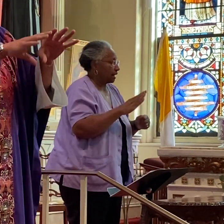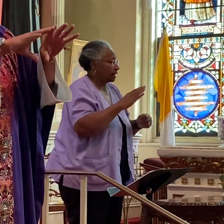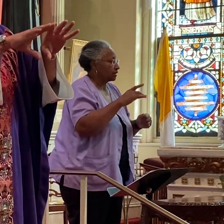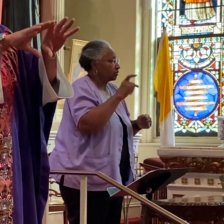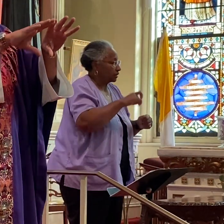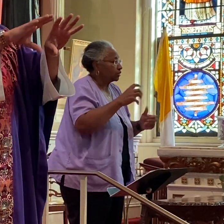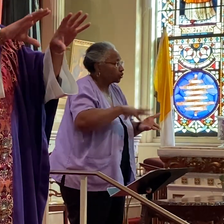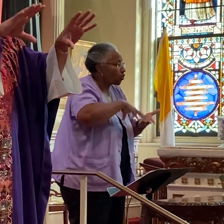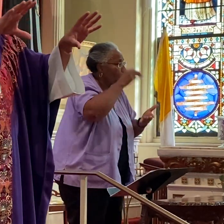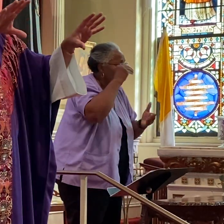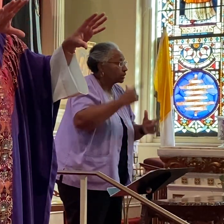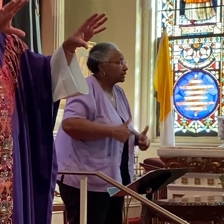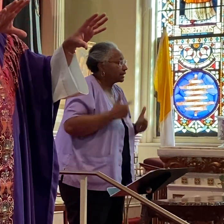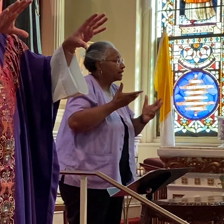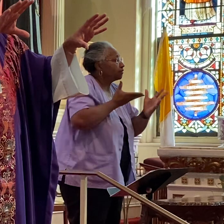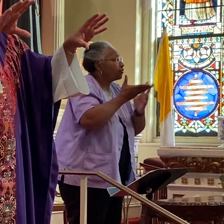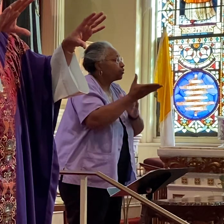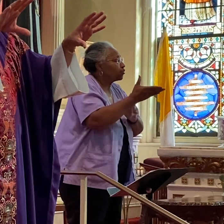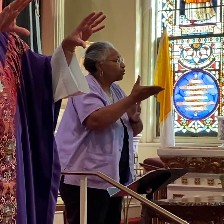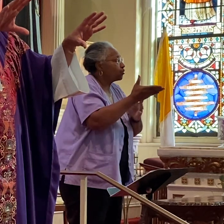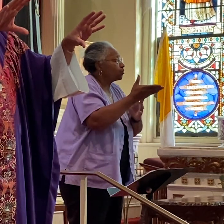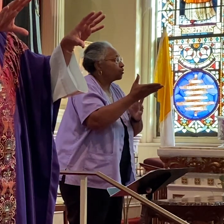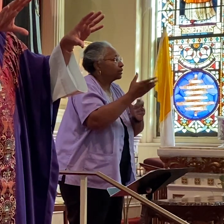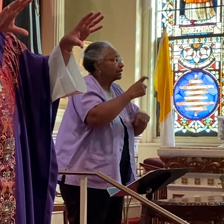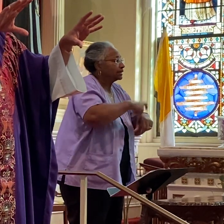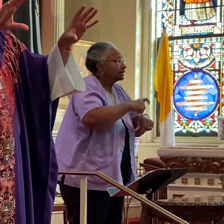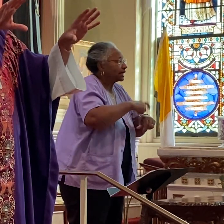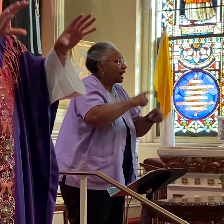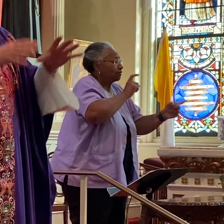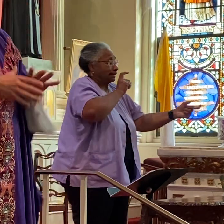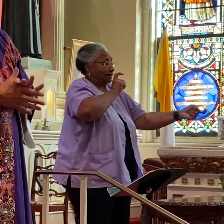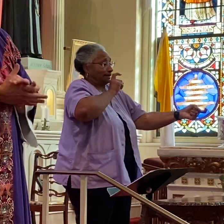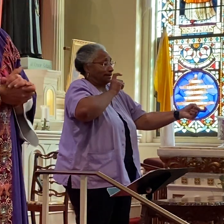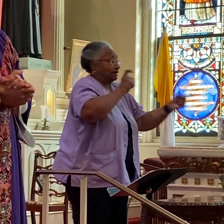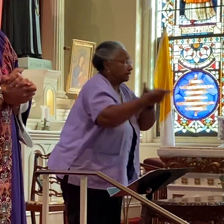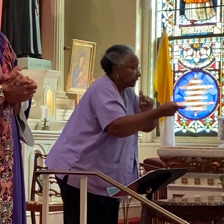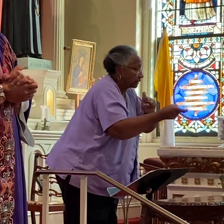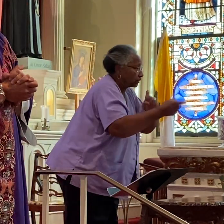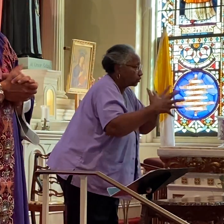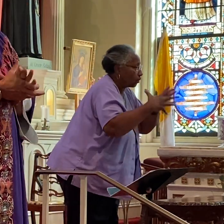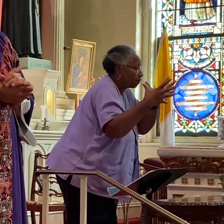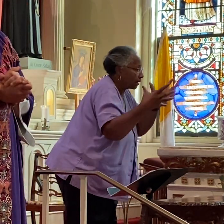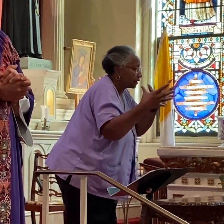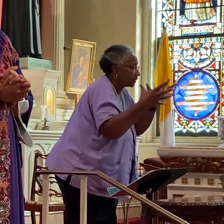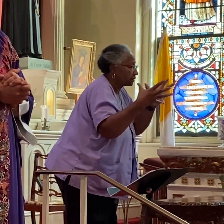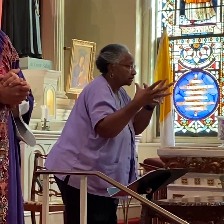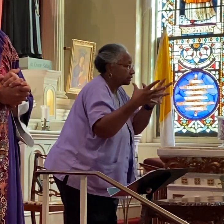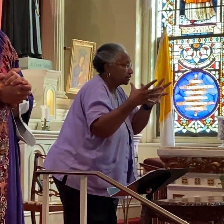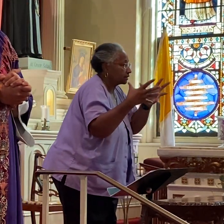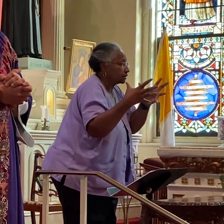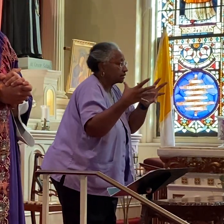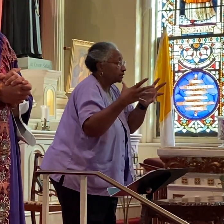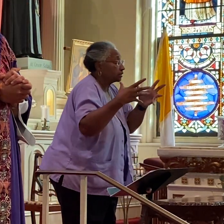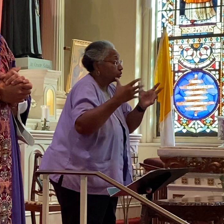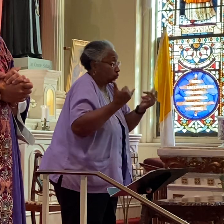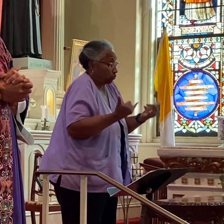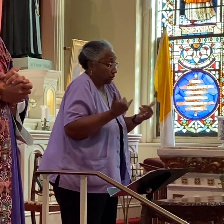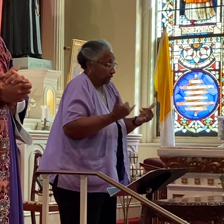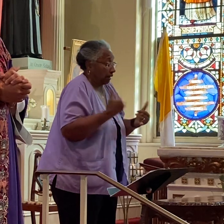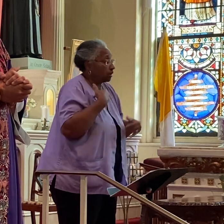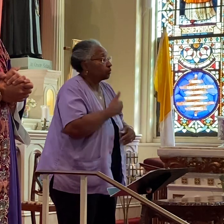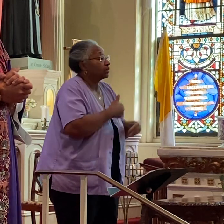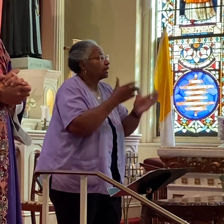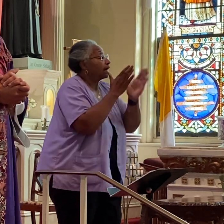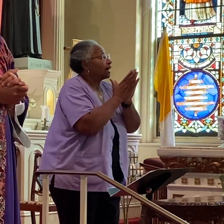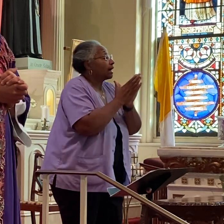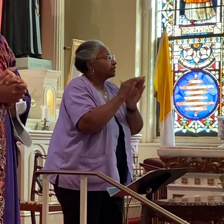And we need to get rid of obstacles that do not allow us to have a clear vision. So today, we ask